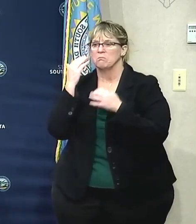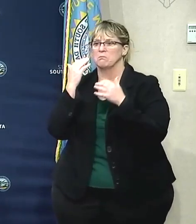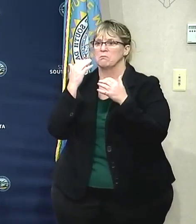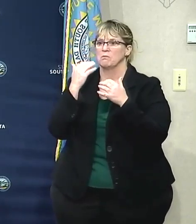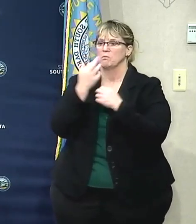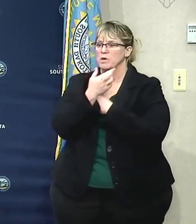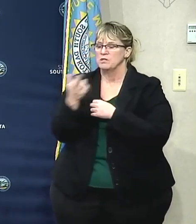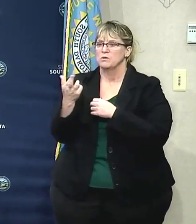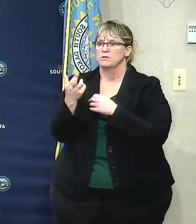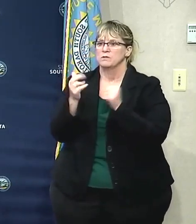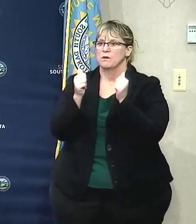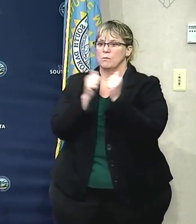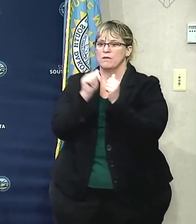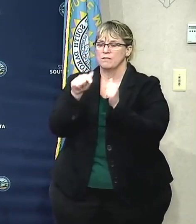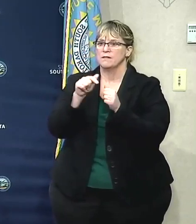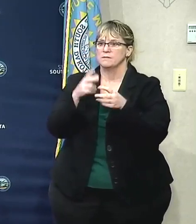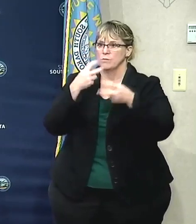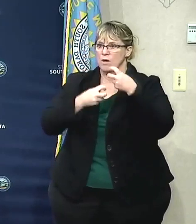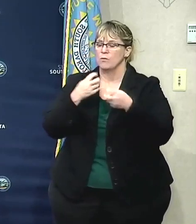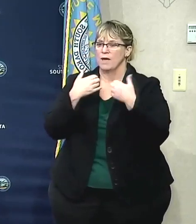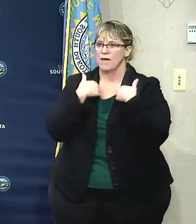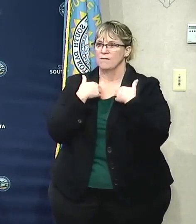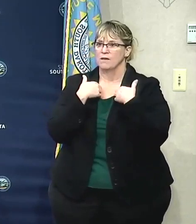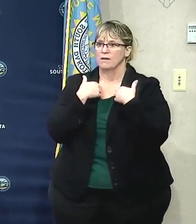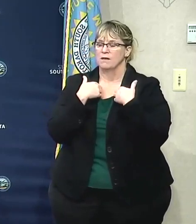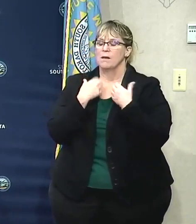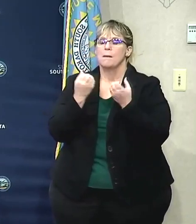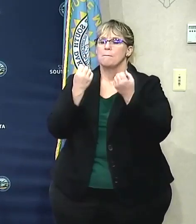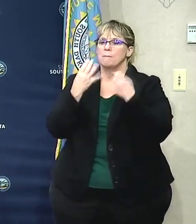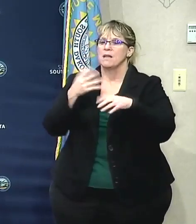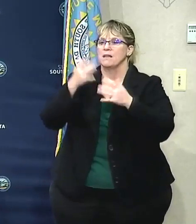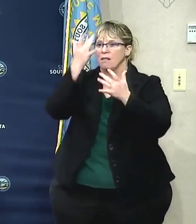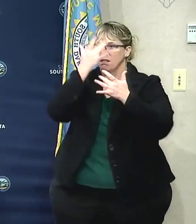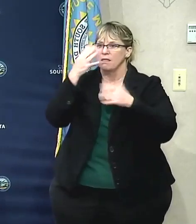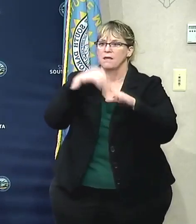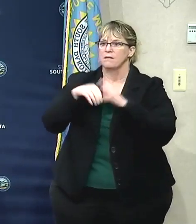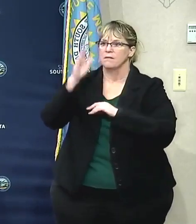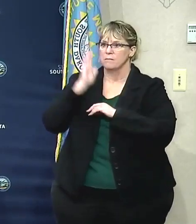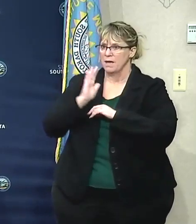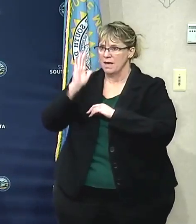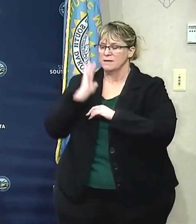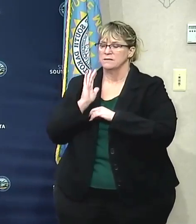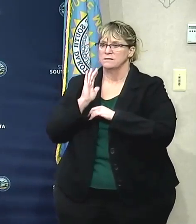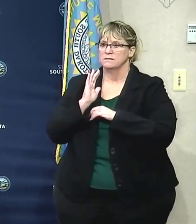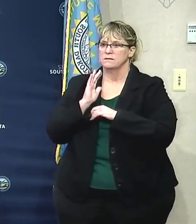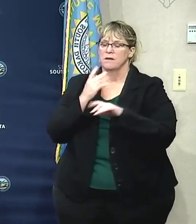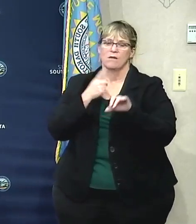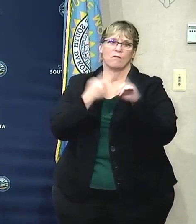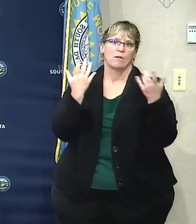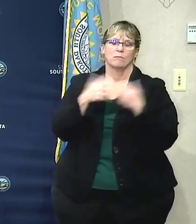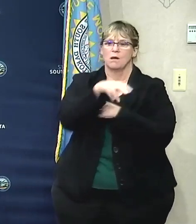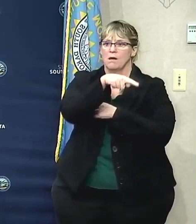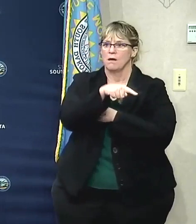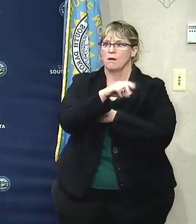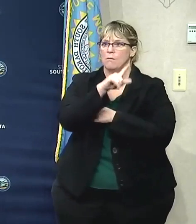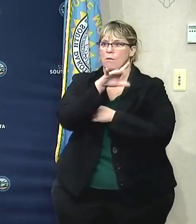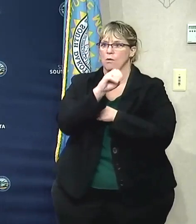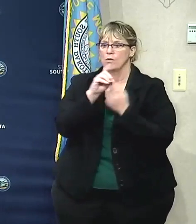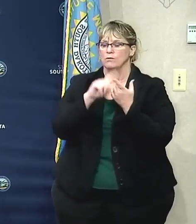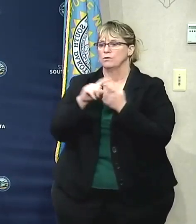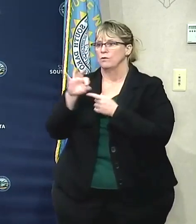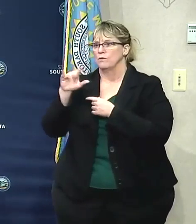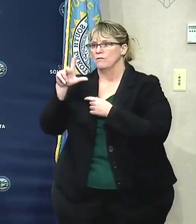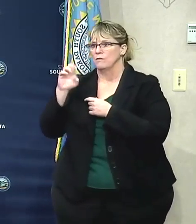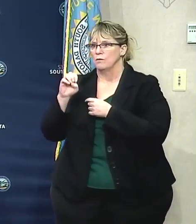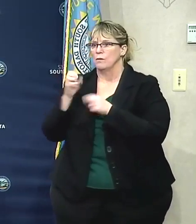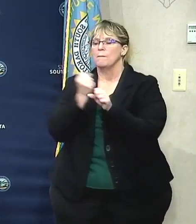medicine that give us the tools to defeat this, as we have so many other illnesses that we've dealt with in the past, from polio to flu.